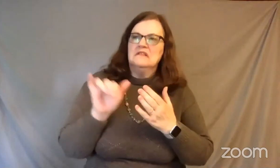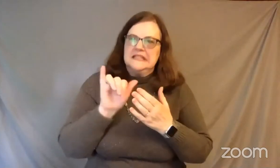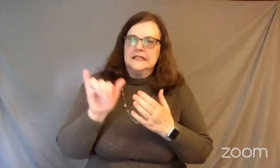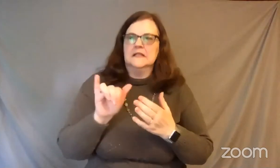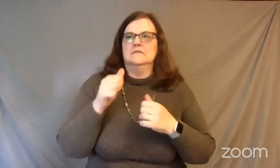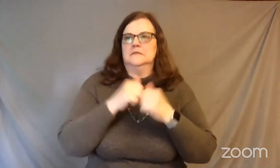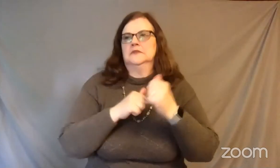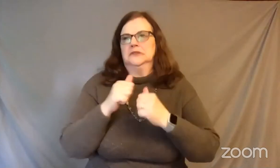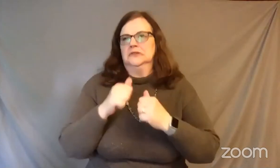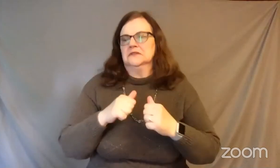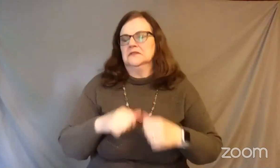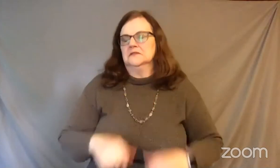these 2 are actually related.